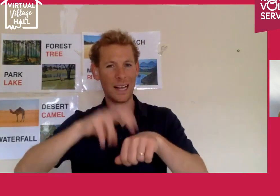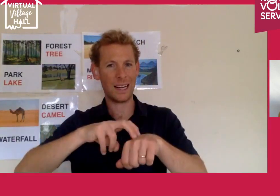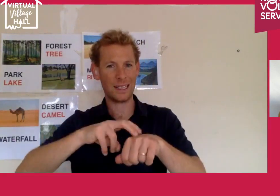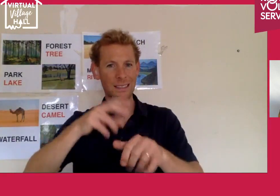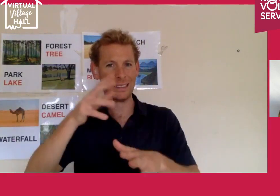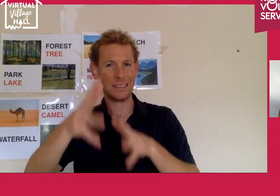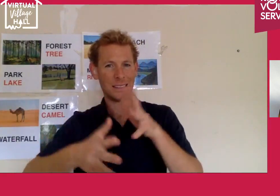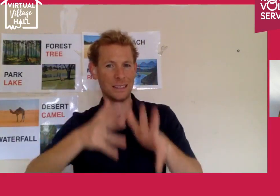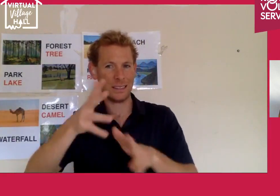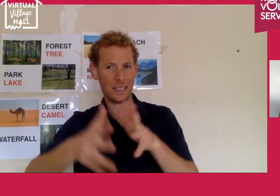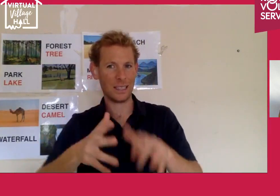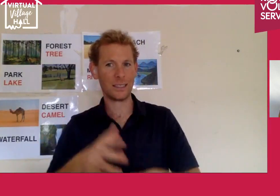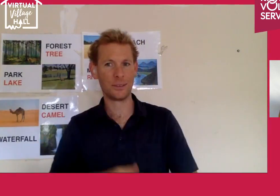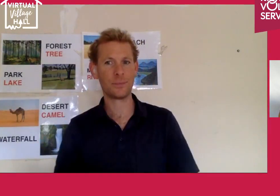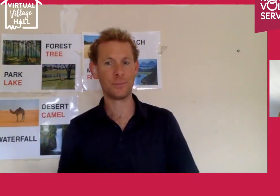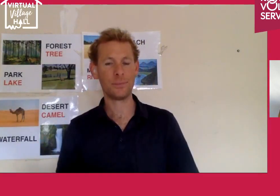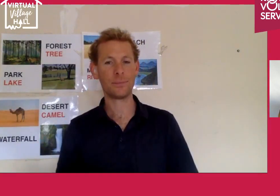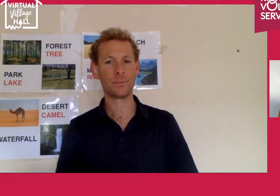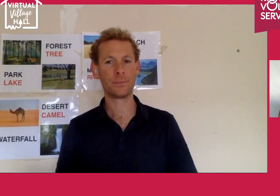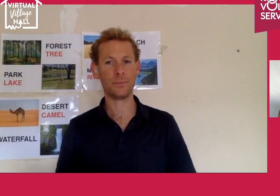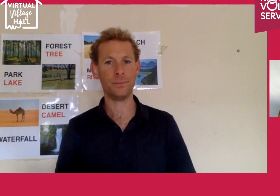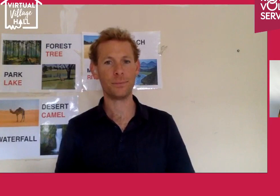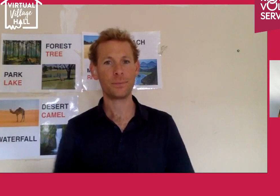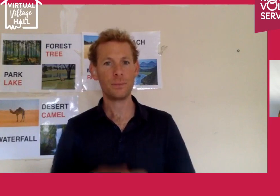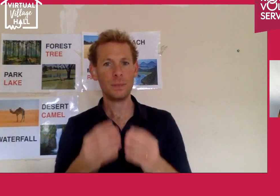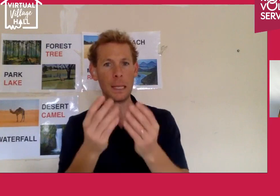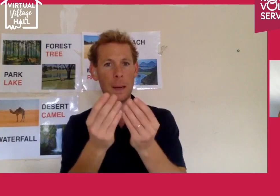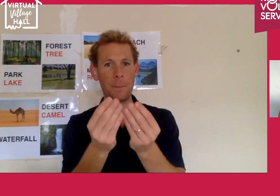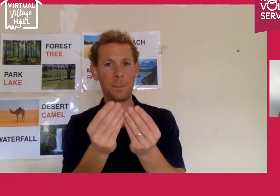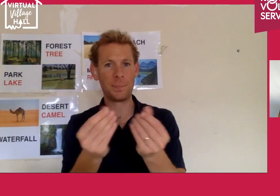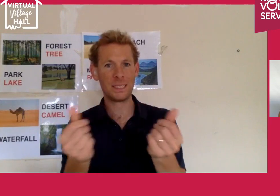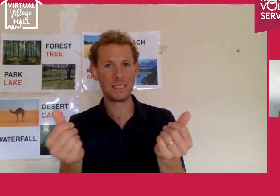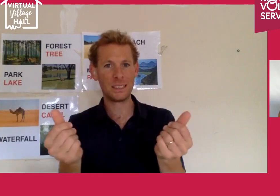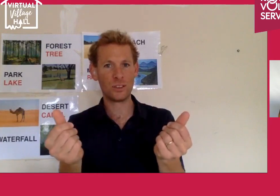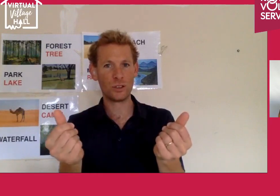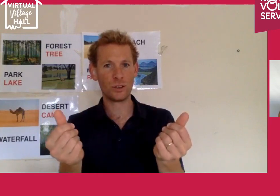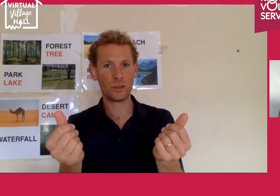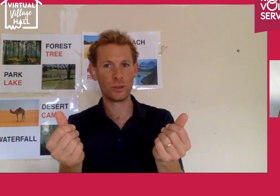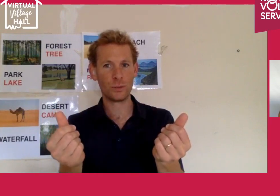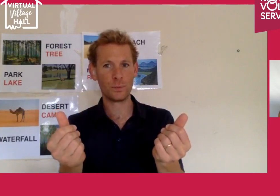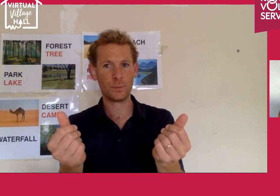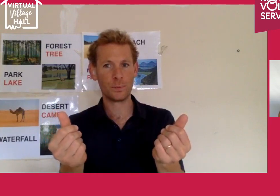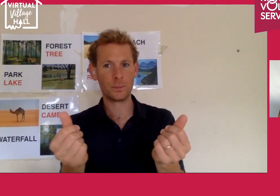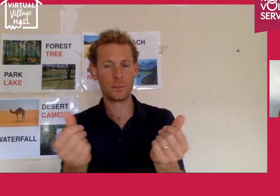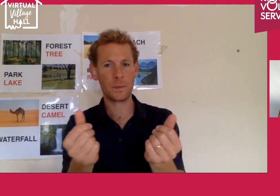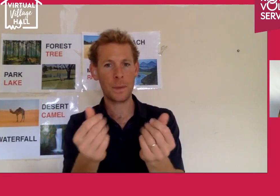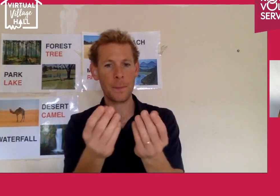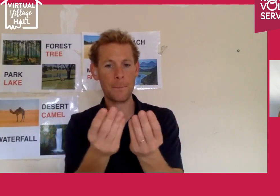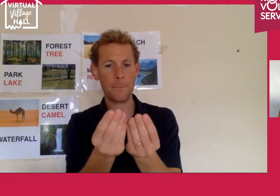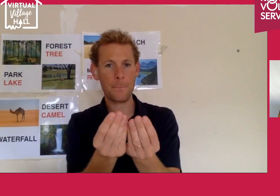In Northern Ireland, the sign for beach is this.